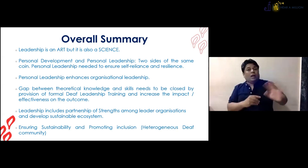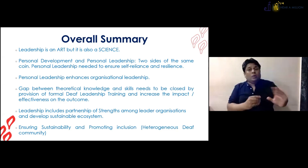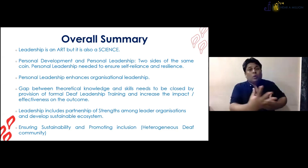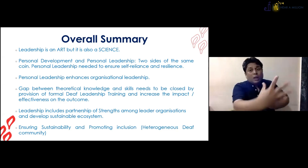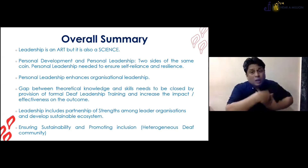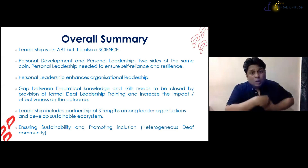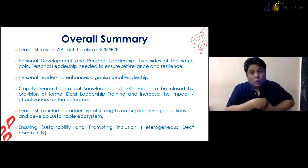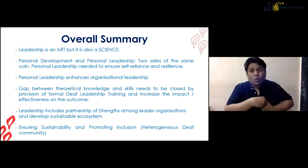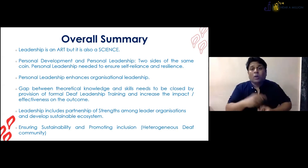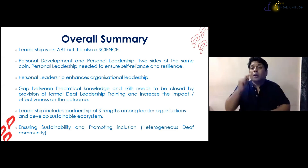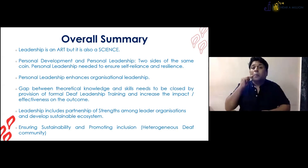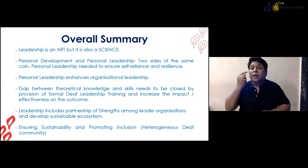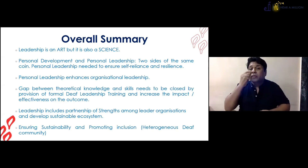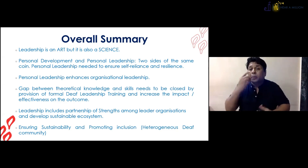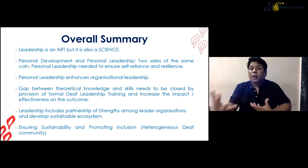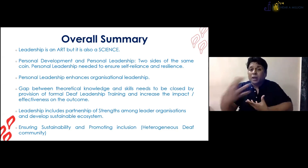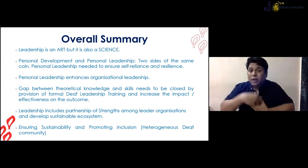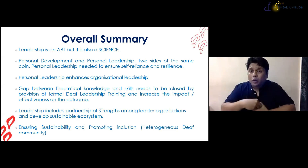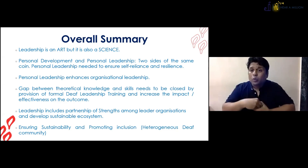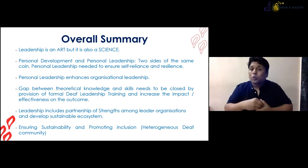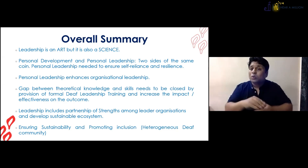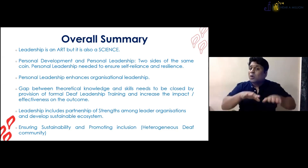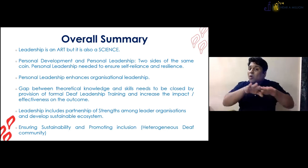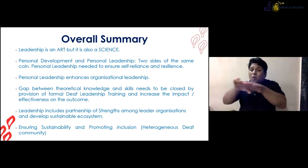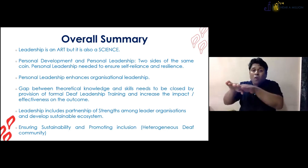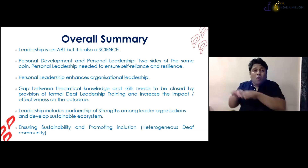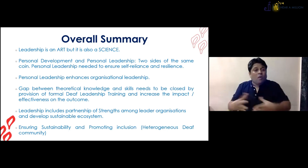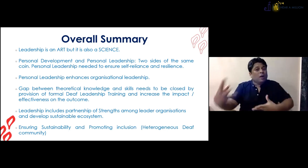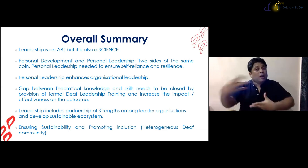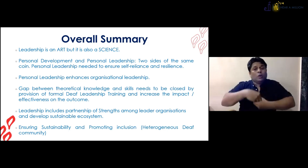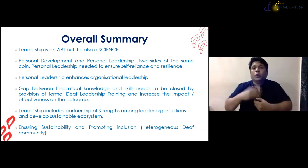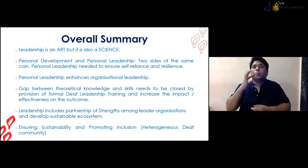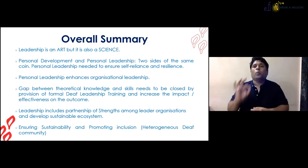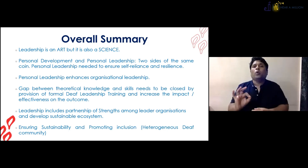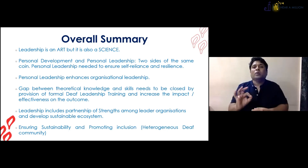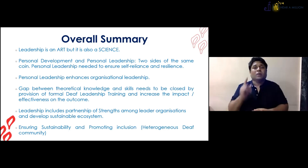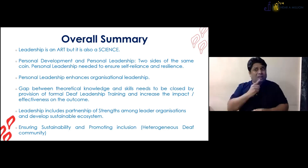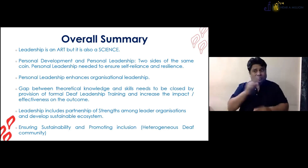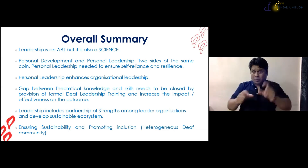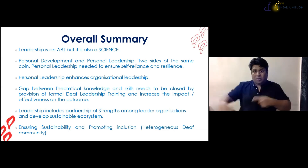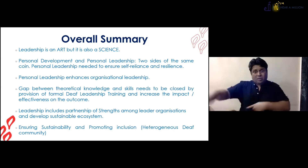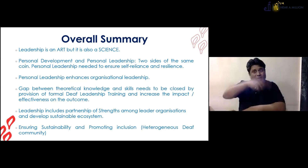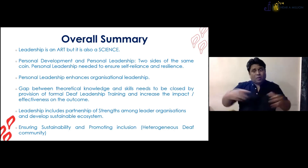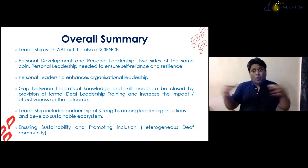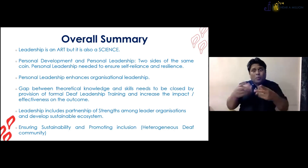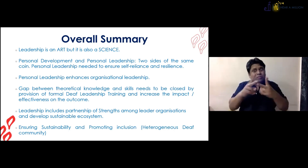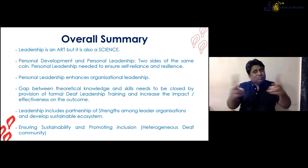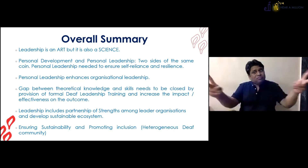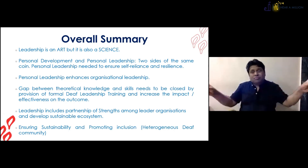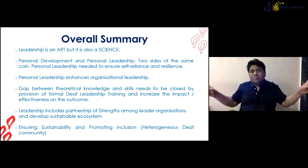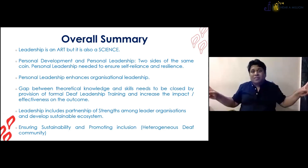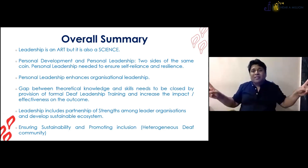Don't forget about them. Promote everyone, men, women, equally. That's very important.